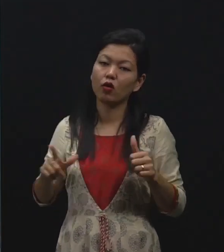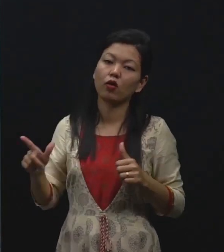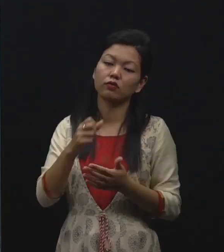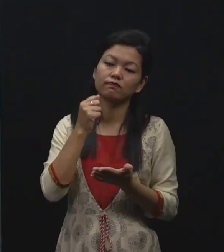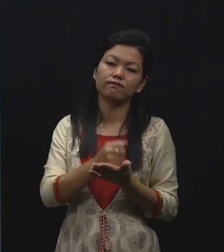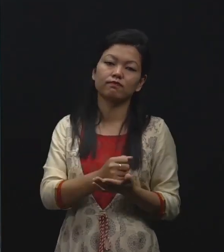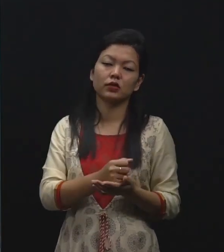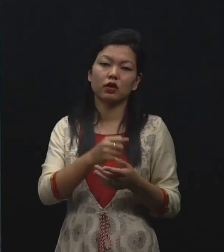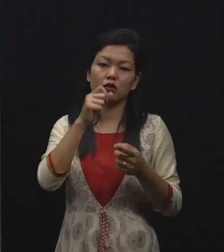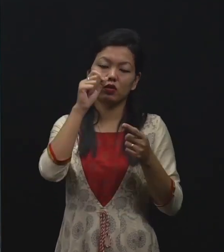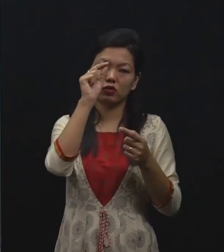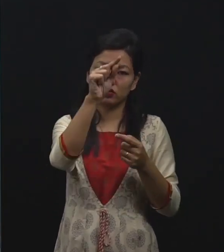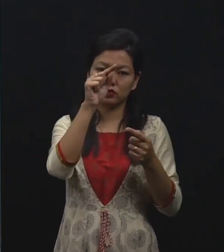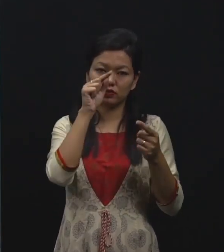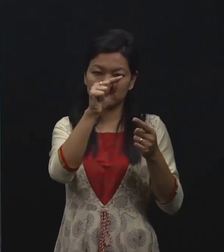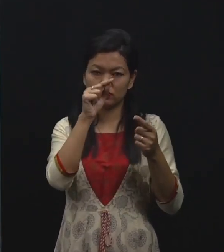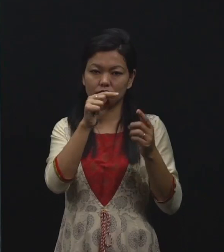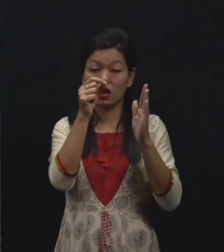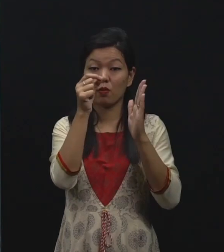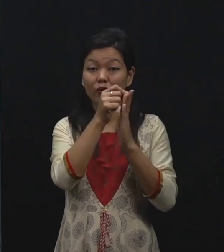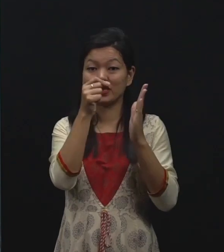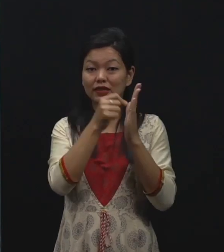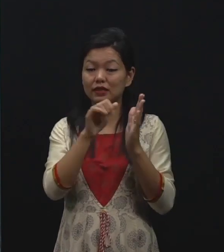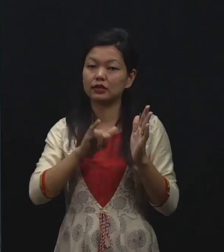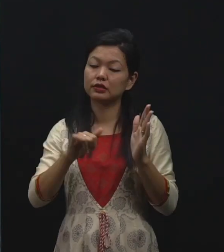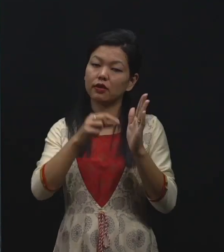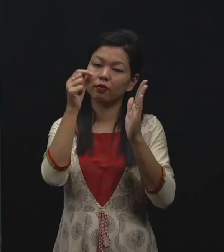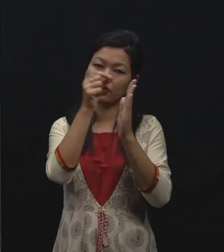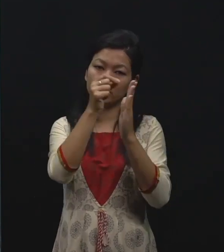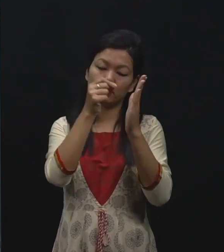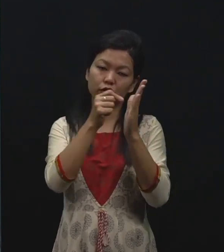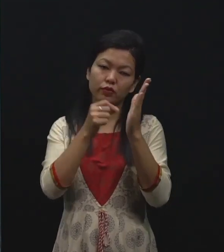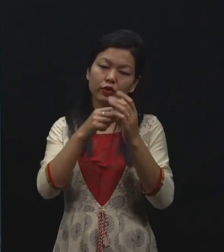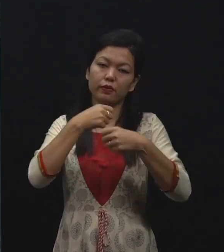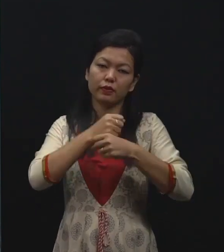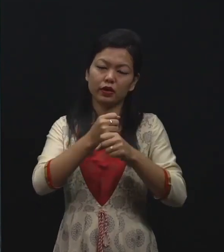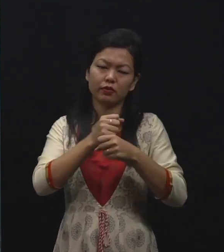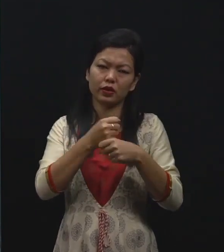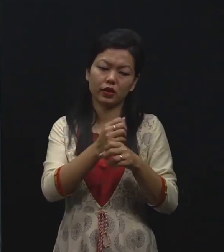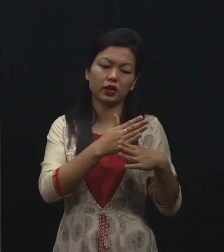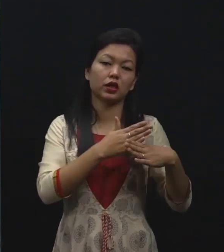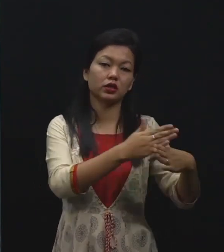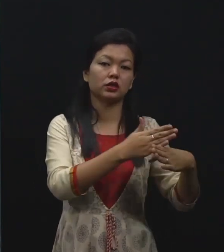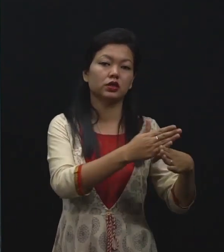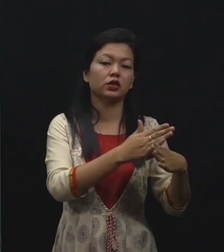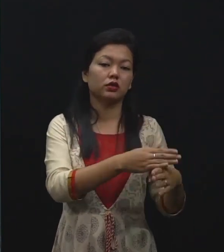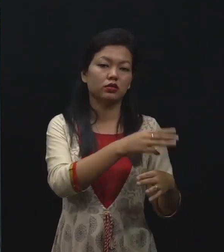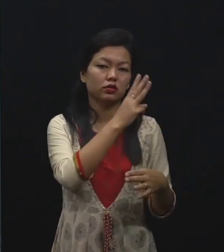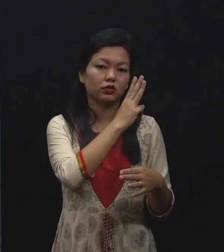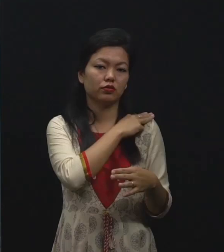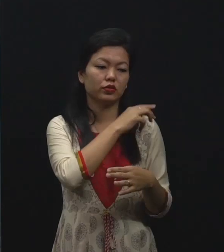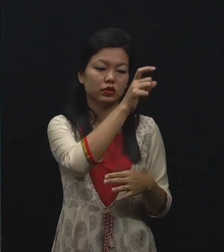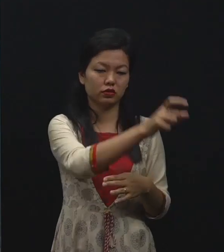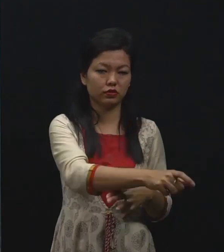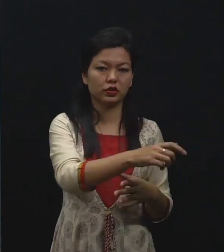all this, because it is through this FIR that the case can proceed, or any investigation can